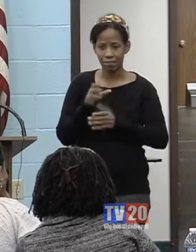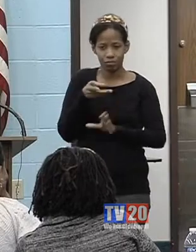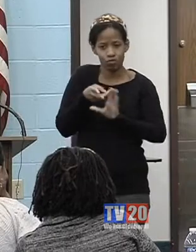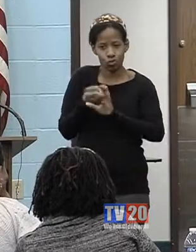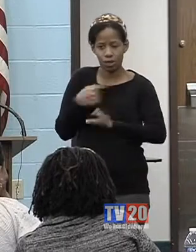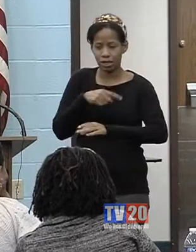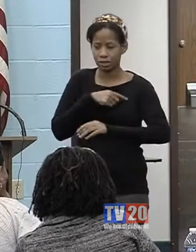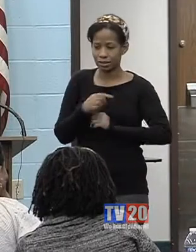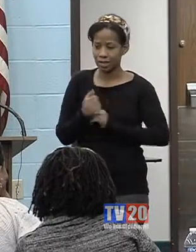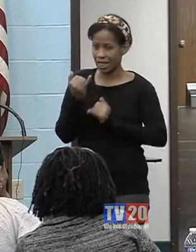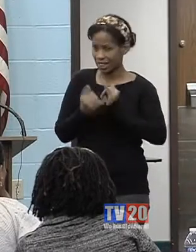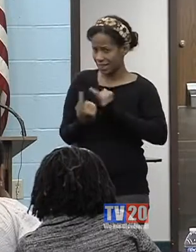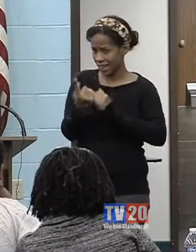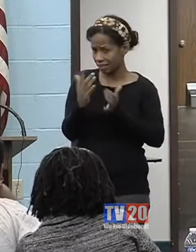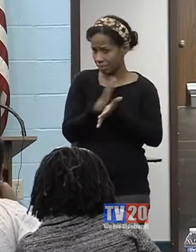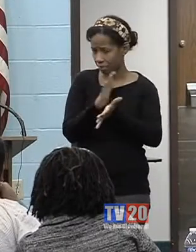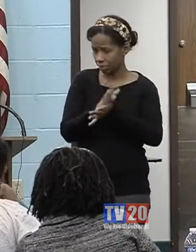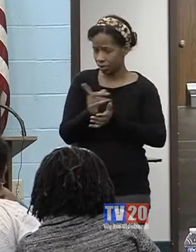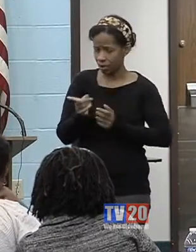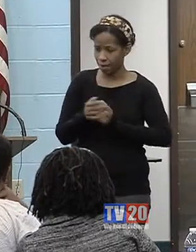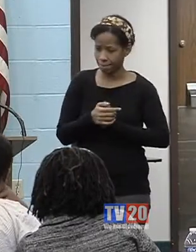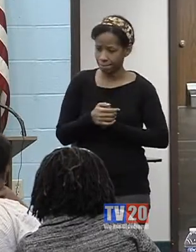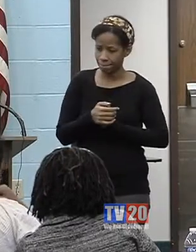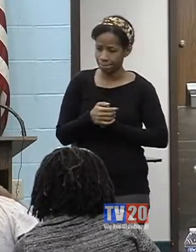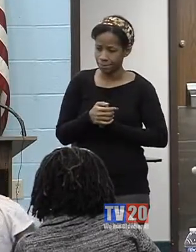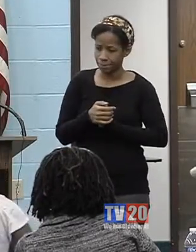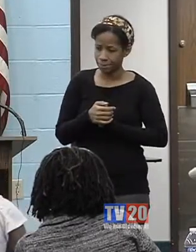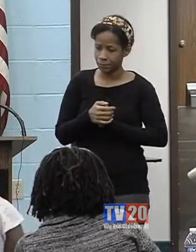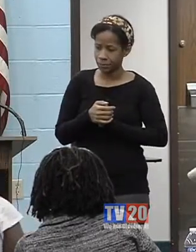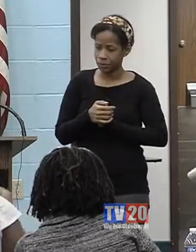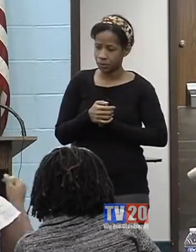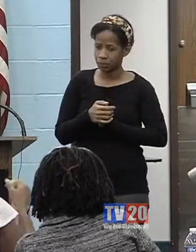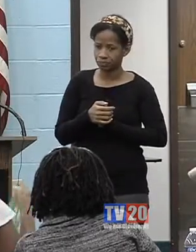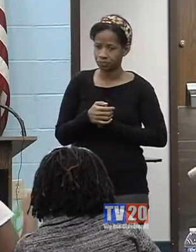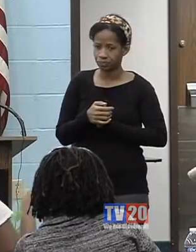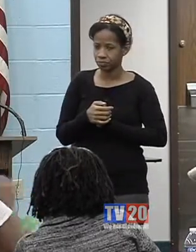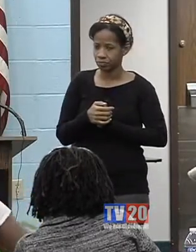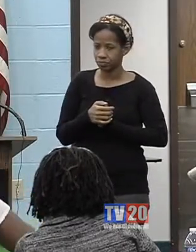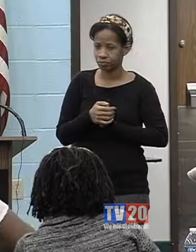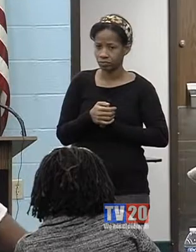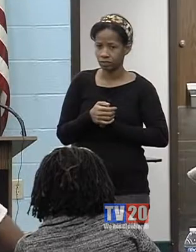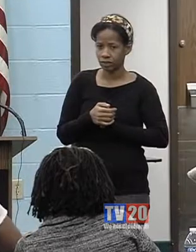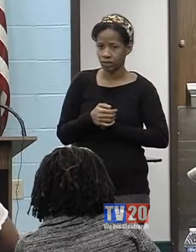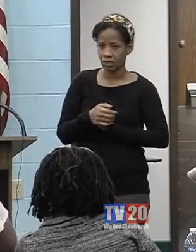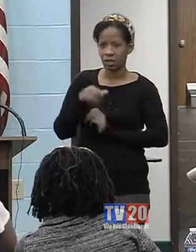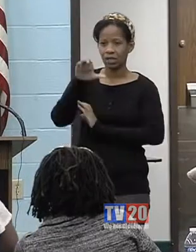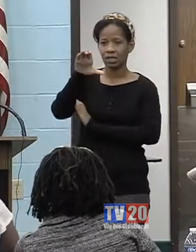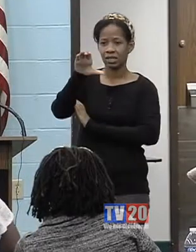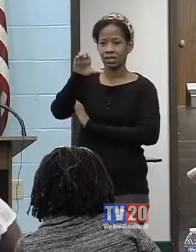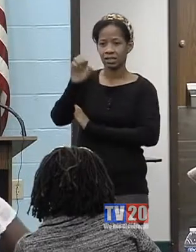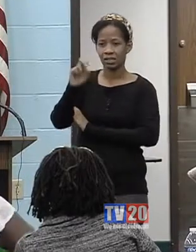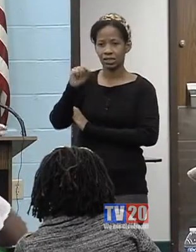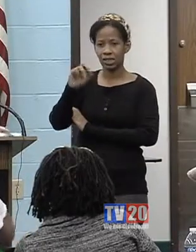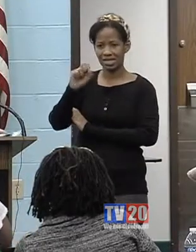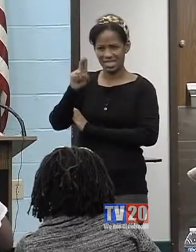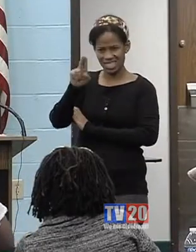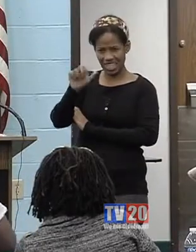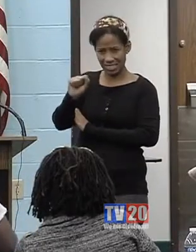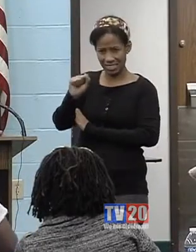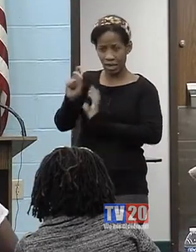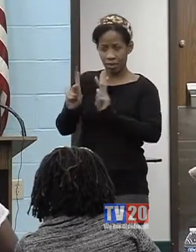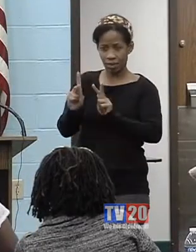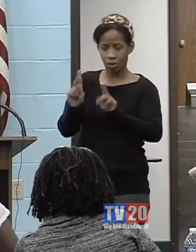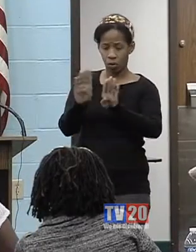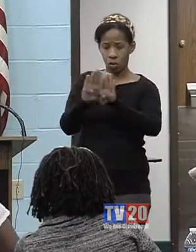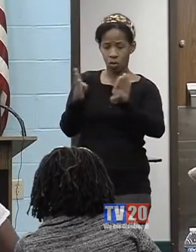that. Lastly, I just want to do a plug. The census is coming. March, April of